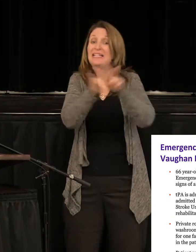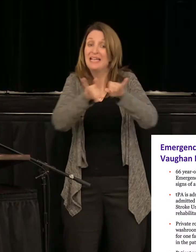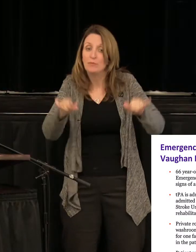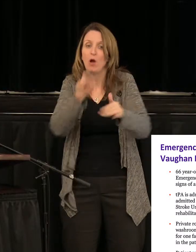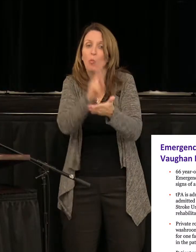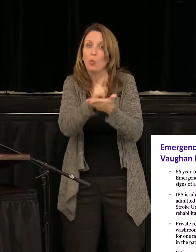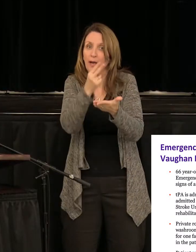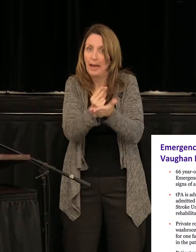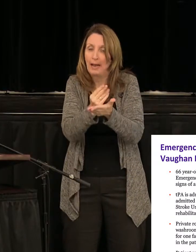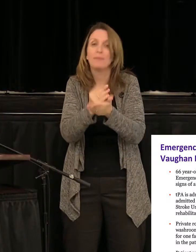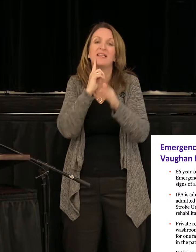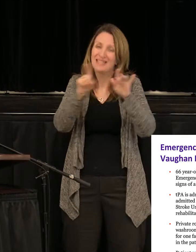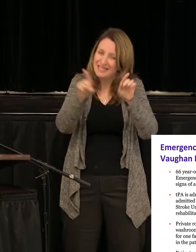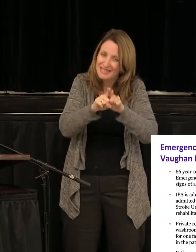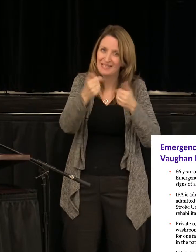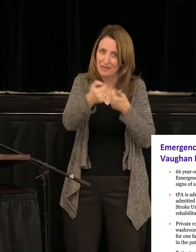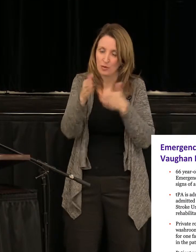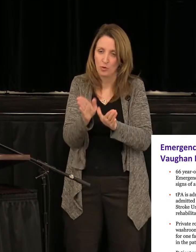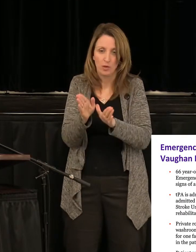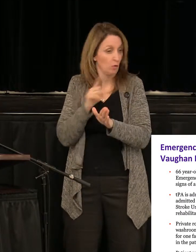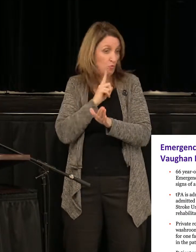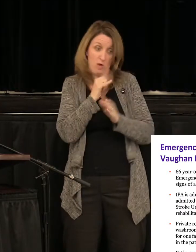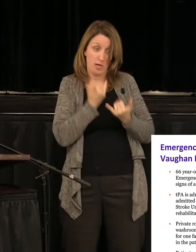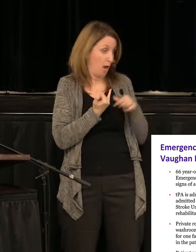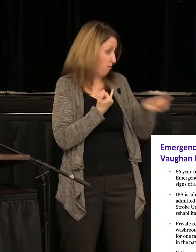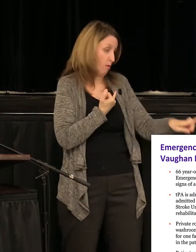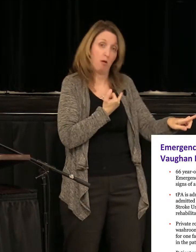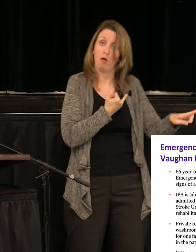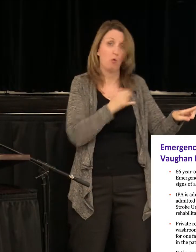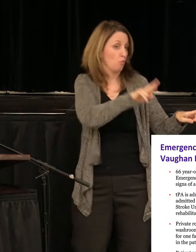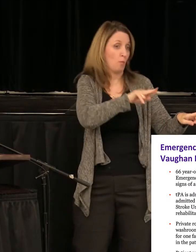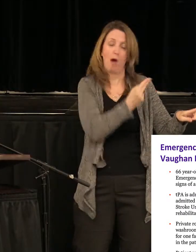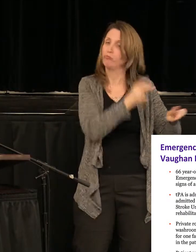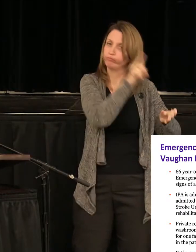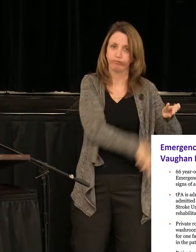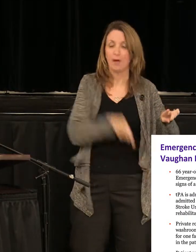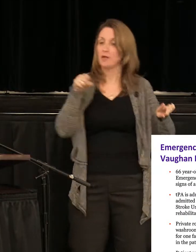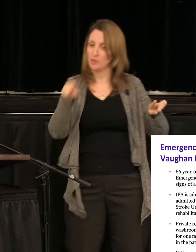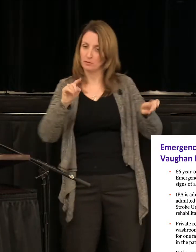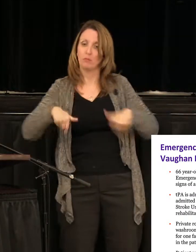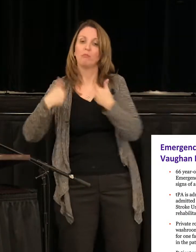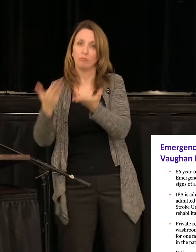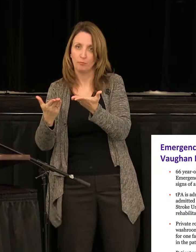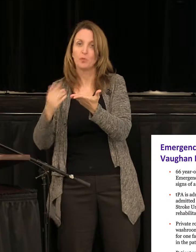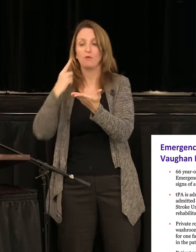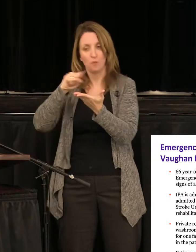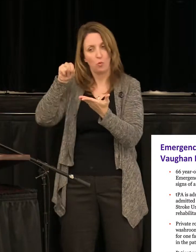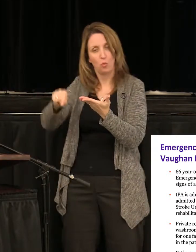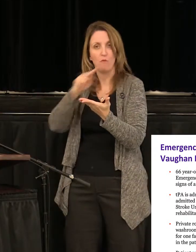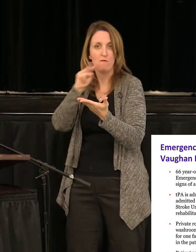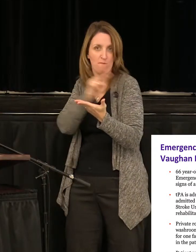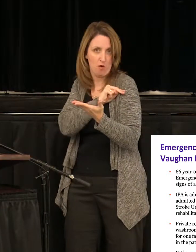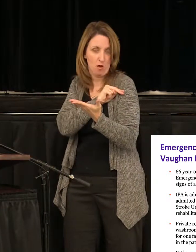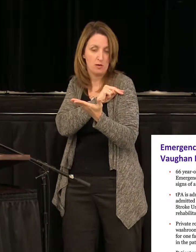while she's still in the same room. This is something that can't be done currently. This is an enhancement that we're proposing for the Mackenzie Vaughan Hospital. And of